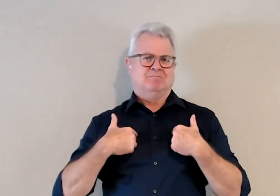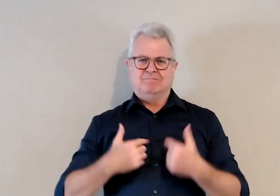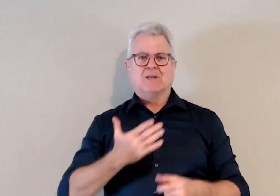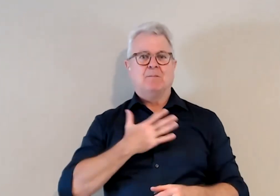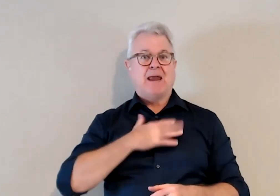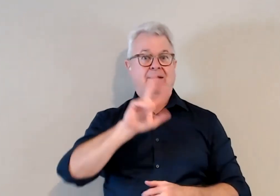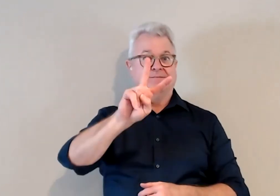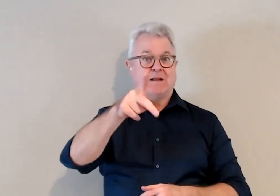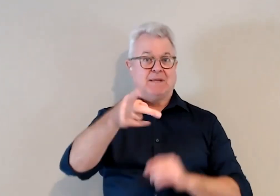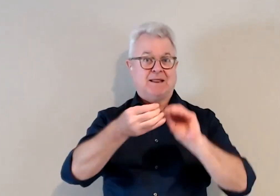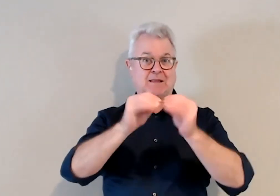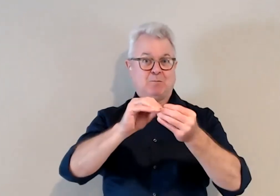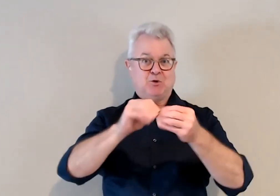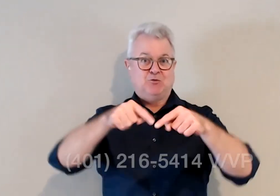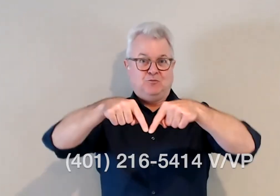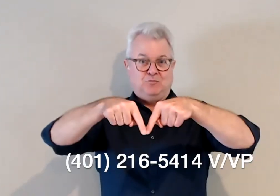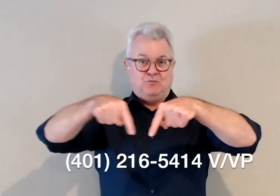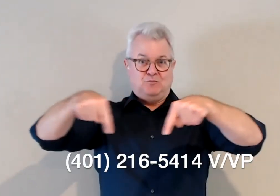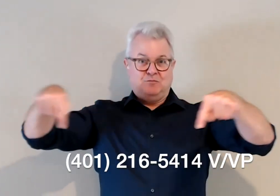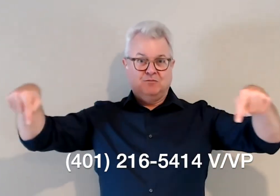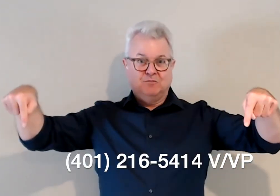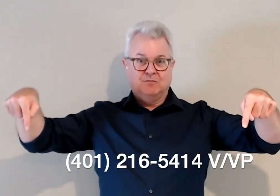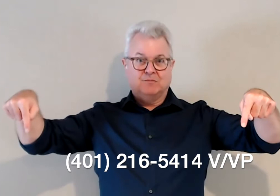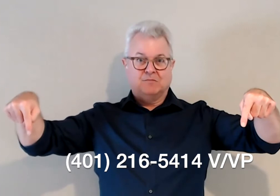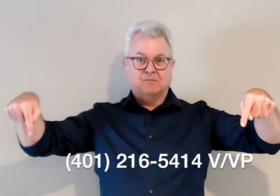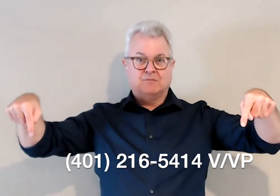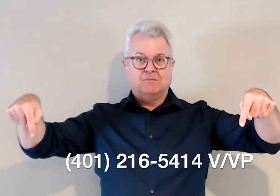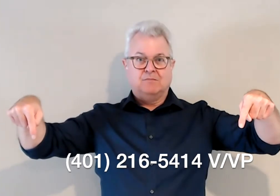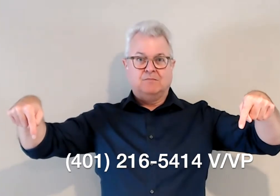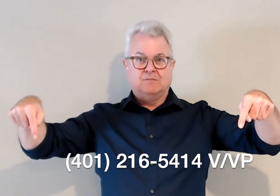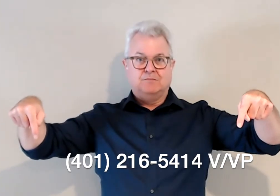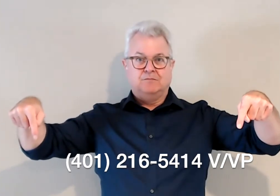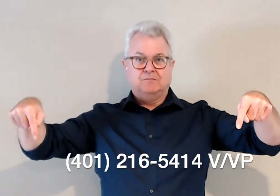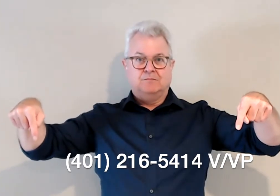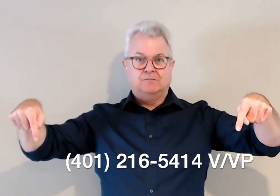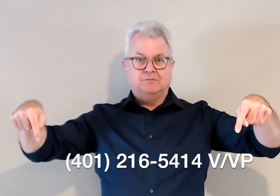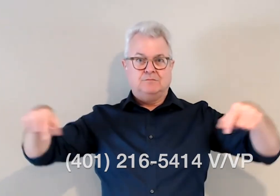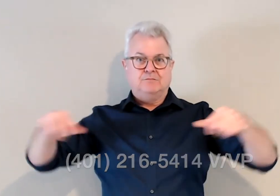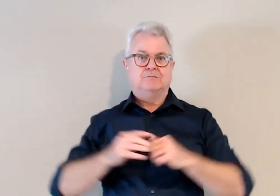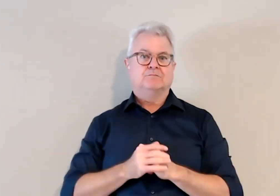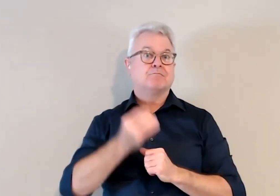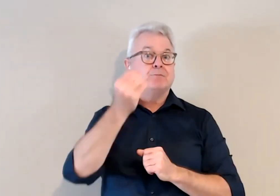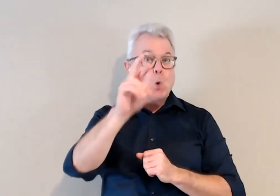represent, I would be happy to do so. You can contact me at the following video phone number, which is below.